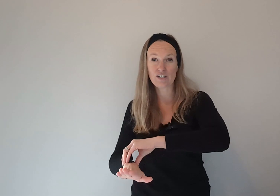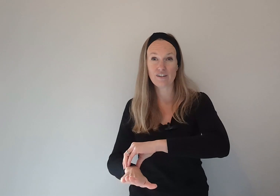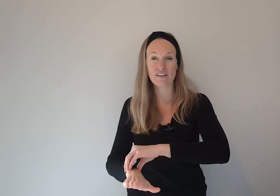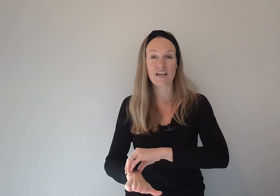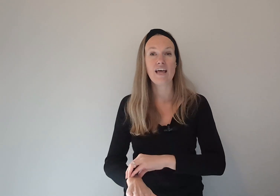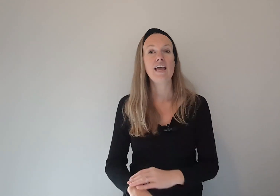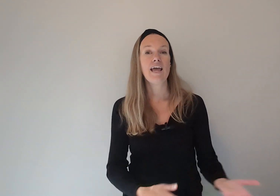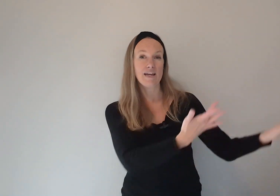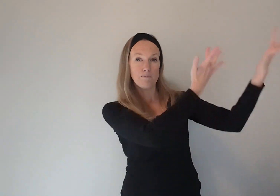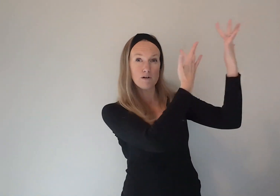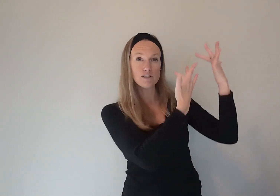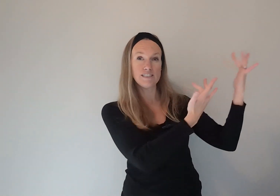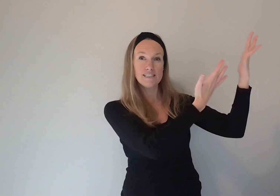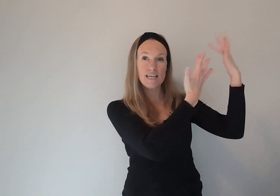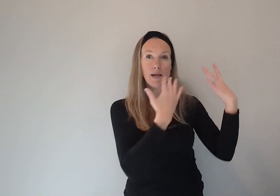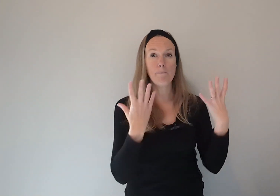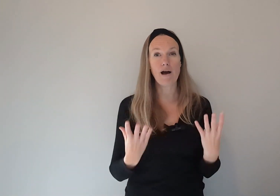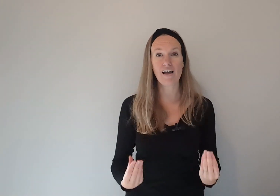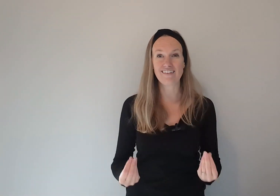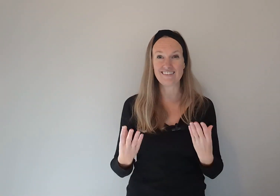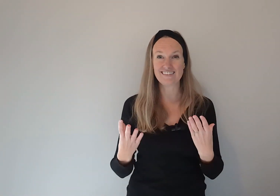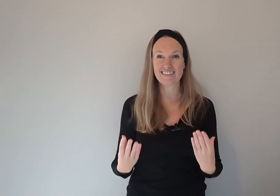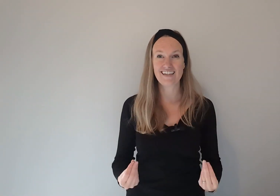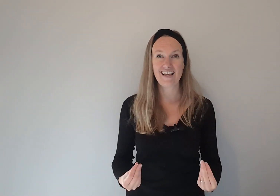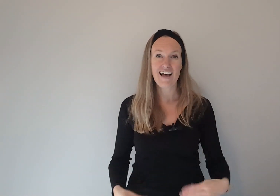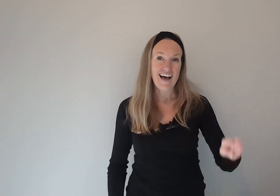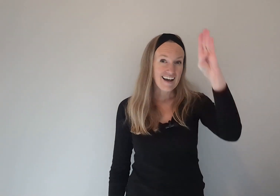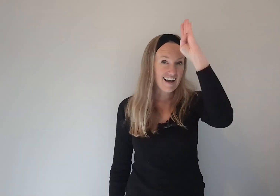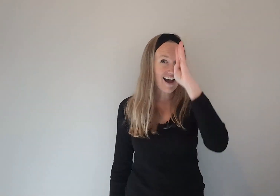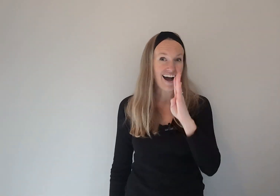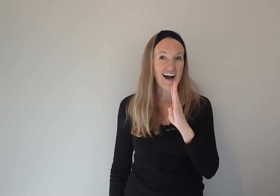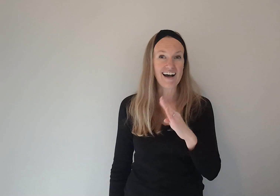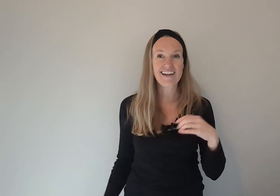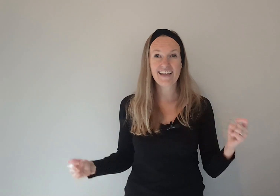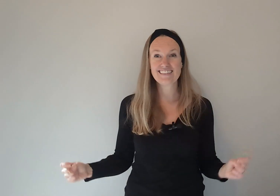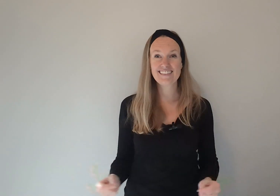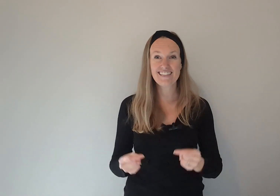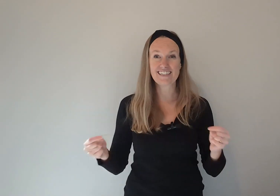earth and mercy mild, God and